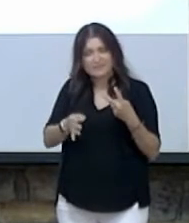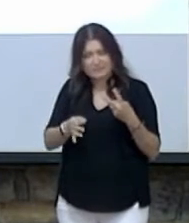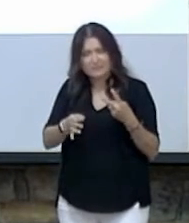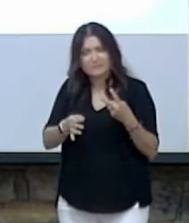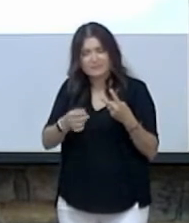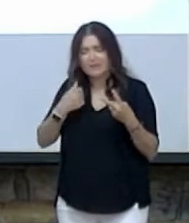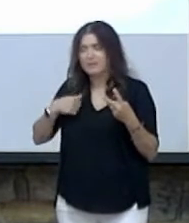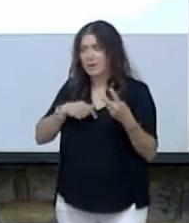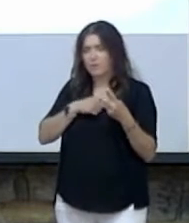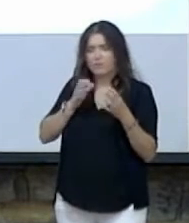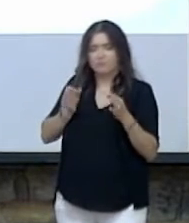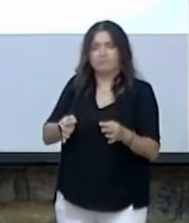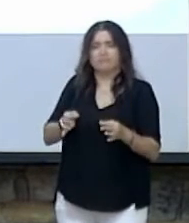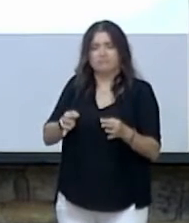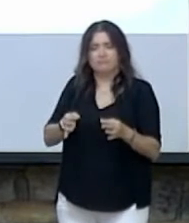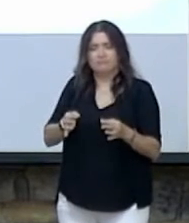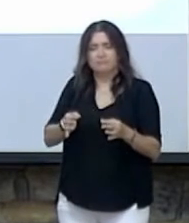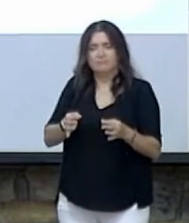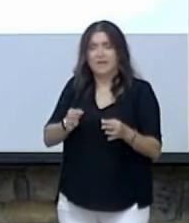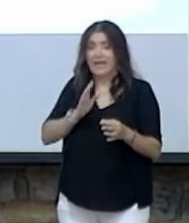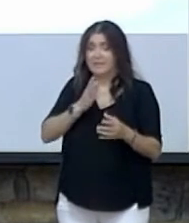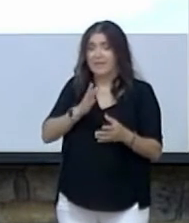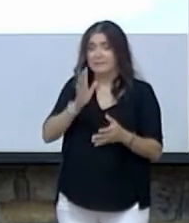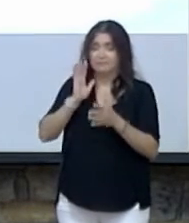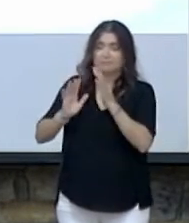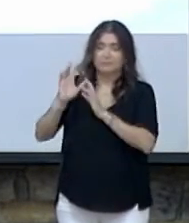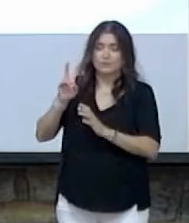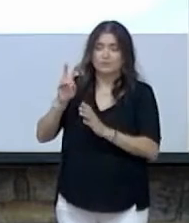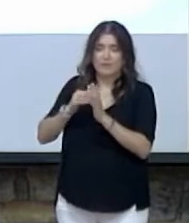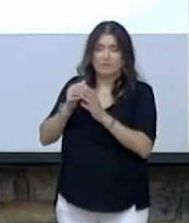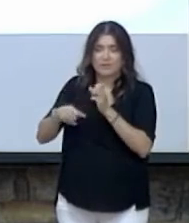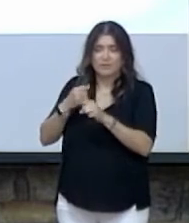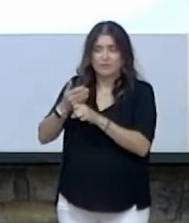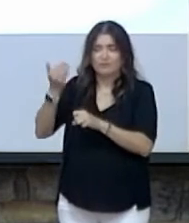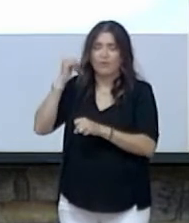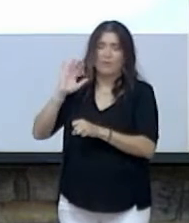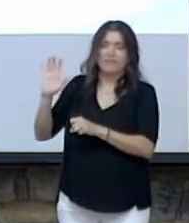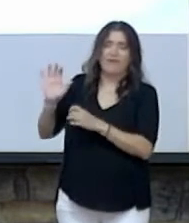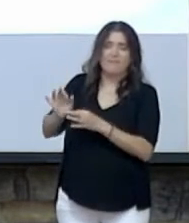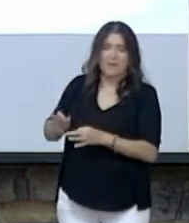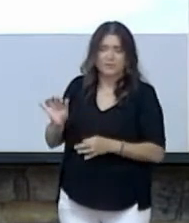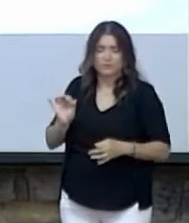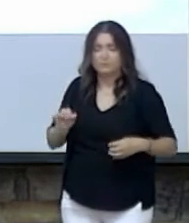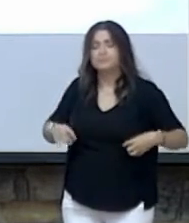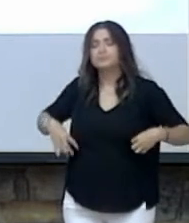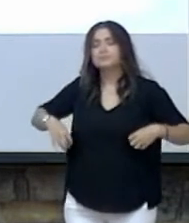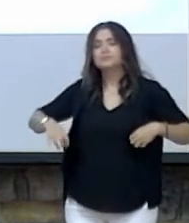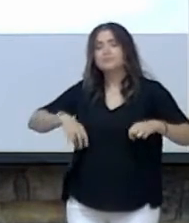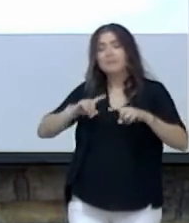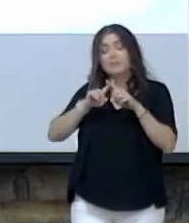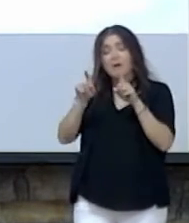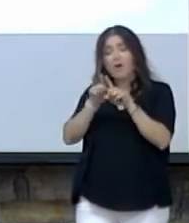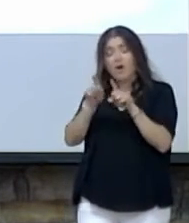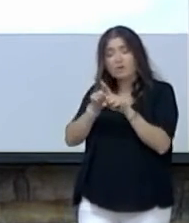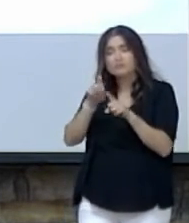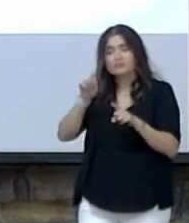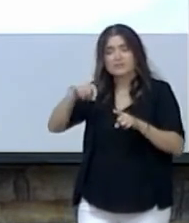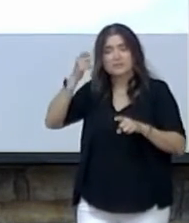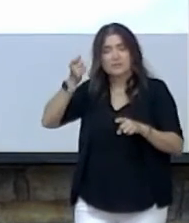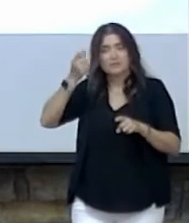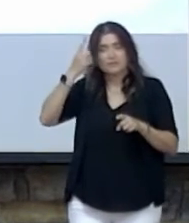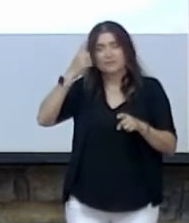we make. It's a choice that they made some 2,000 years ago. But as Jesus does this, there's also something that needs to be